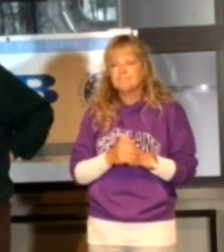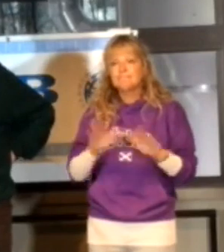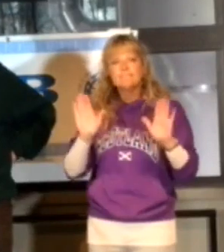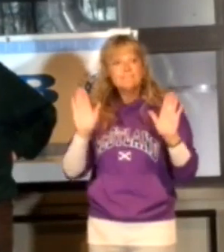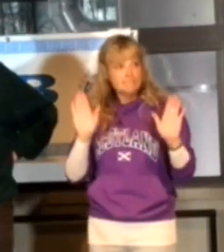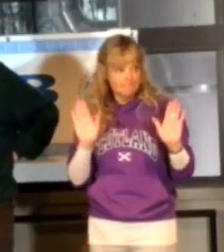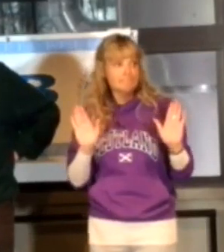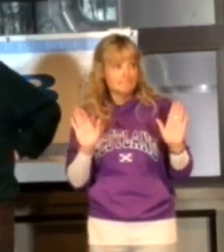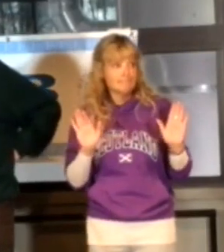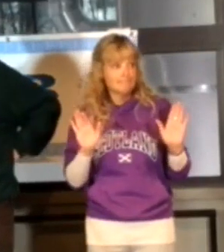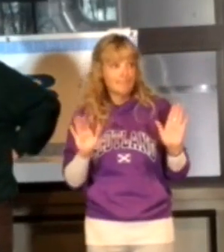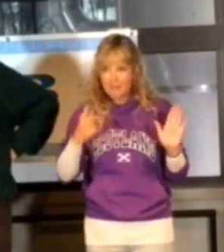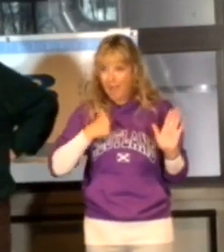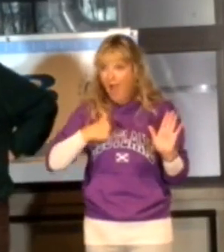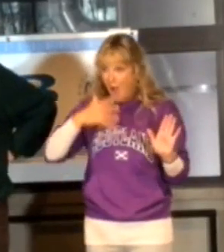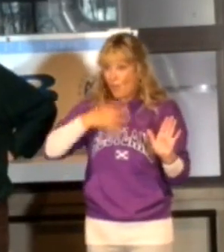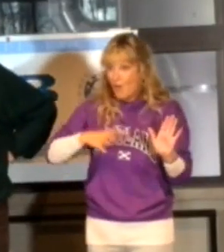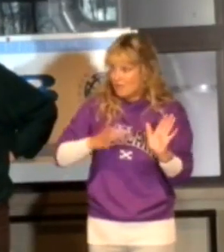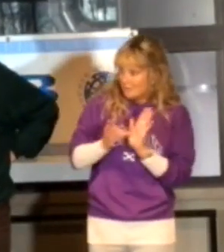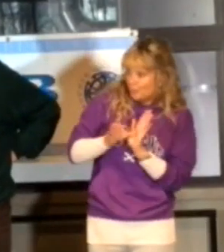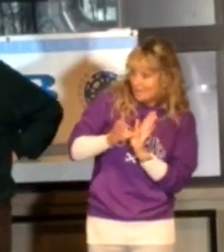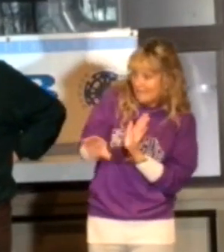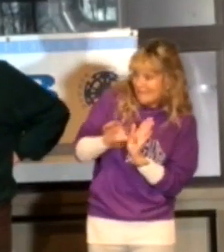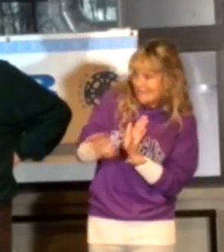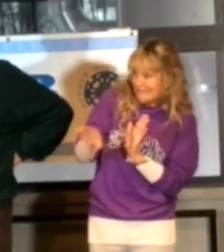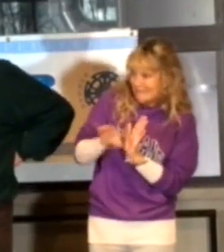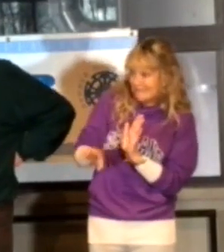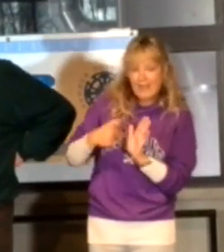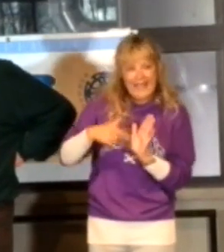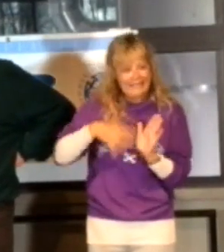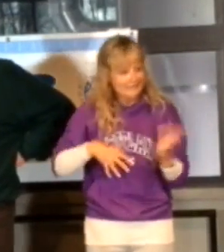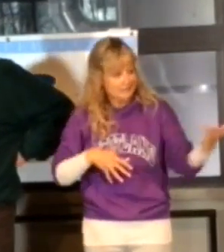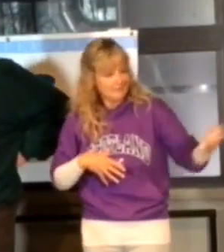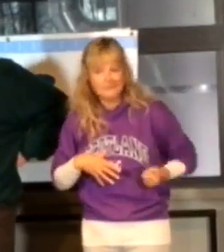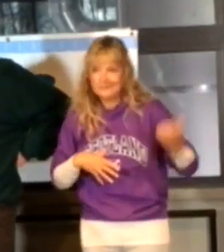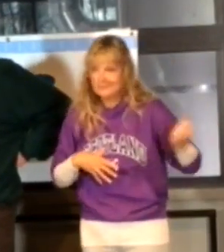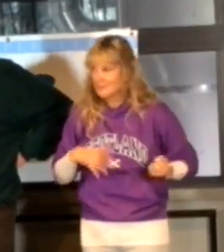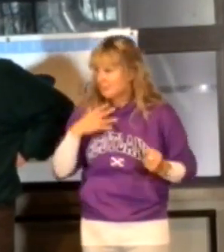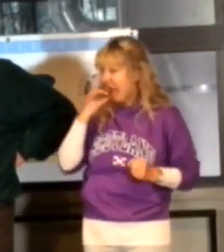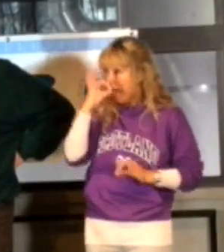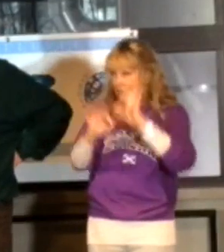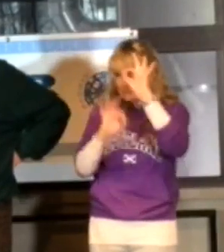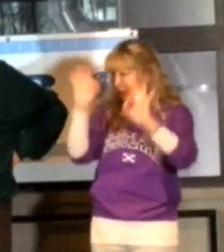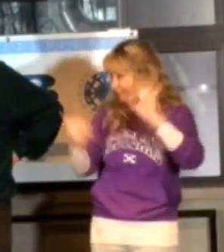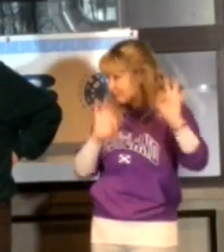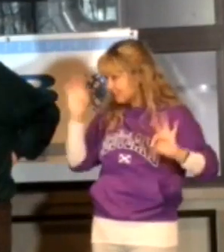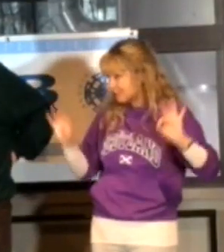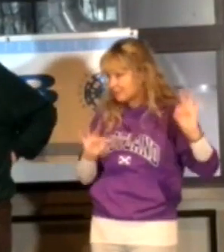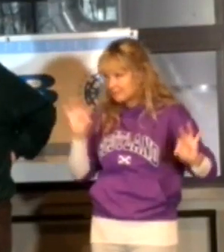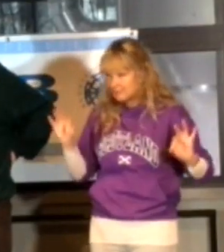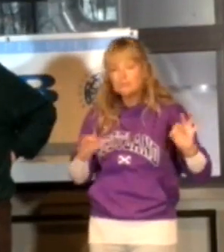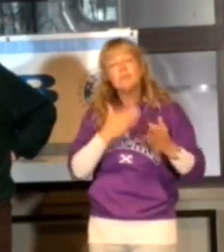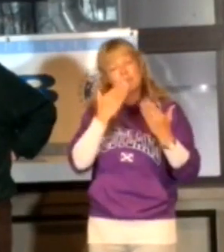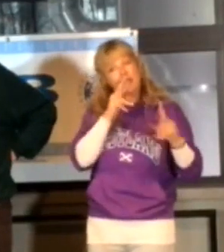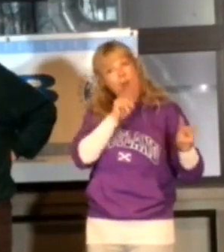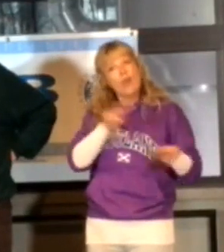away, we need to get money in. So I'm asking all of you to look at our